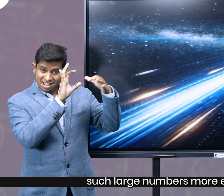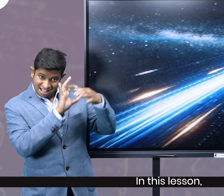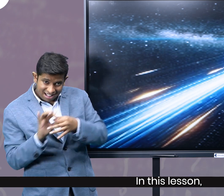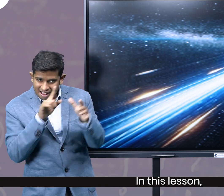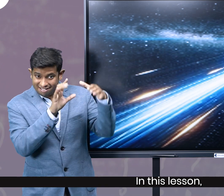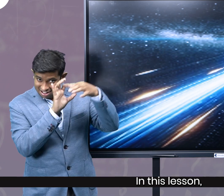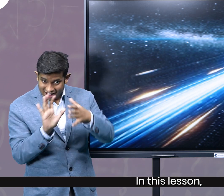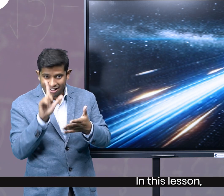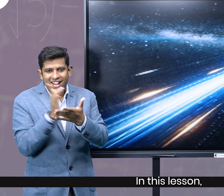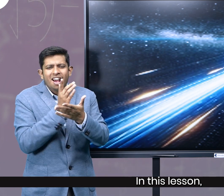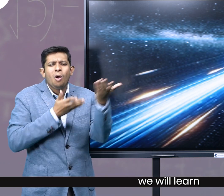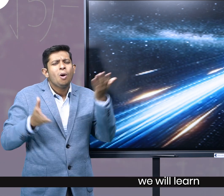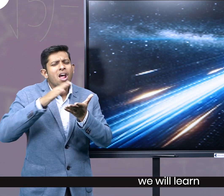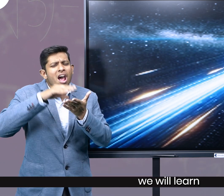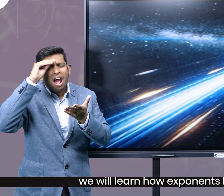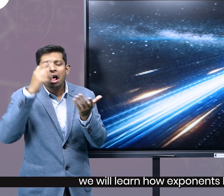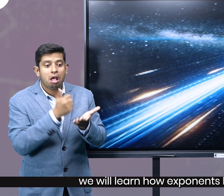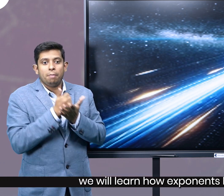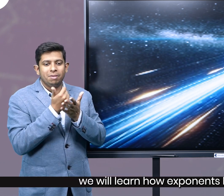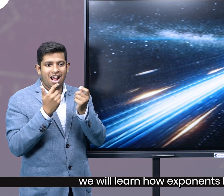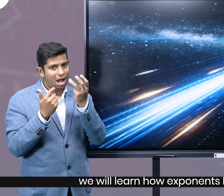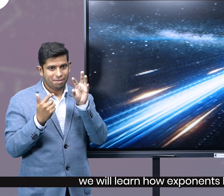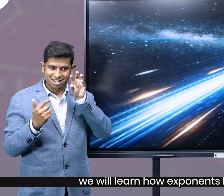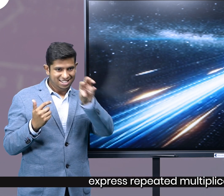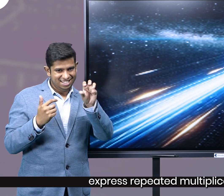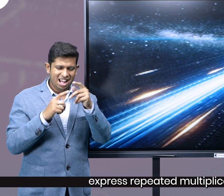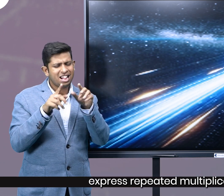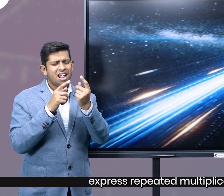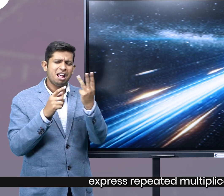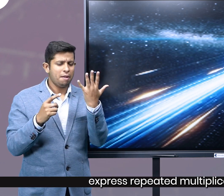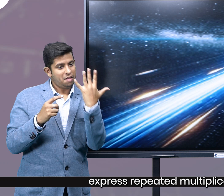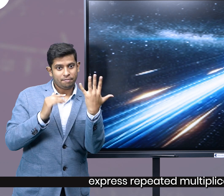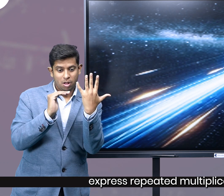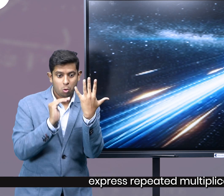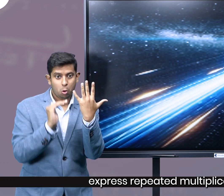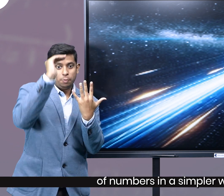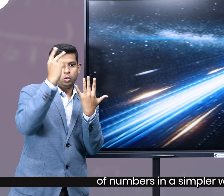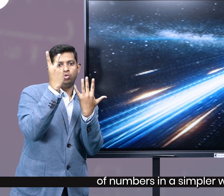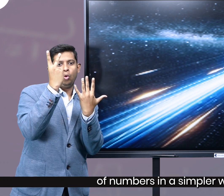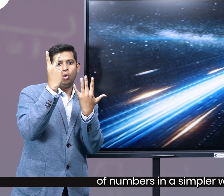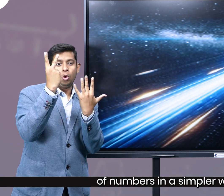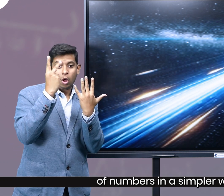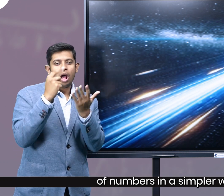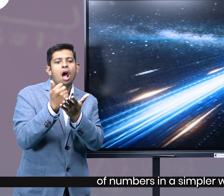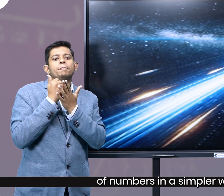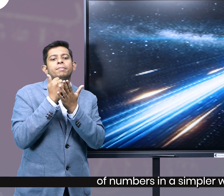In this lesson, we will learn how exponents help us express repeated multiplication of numbers in a simpler